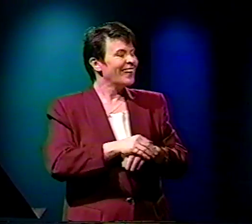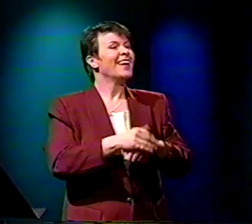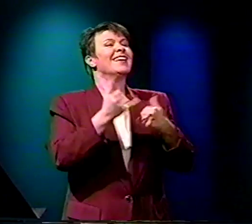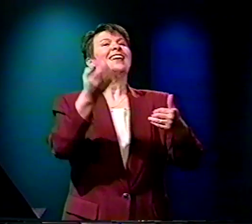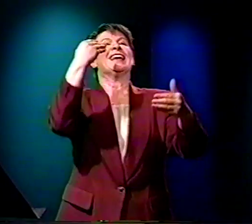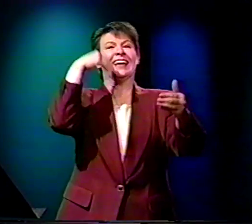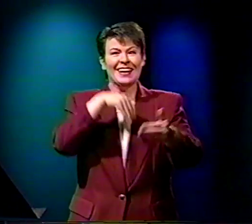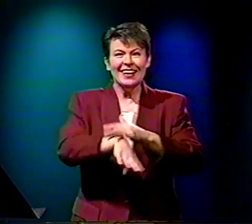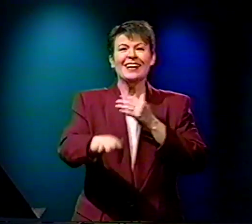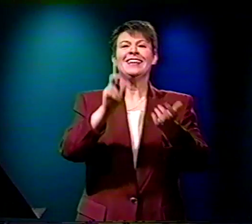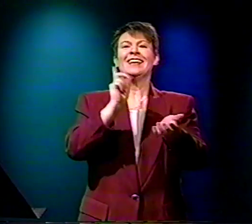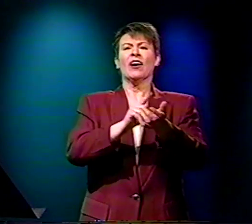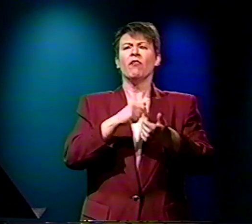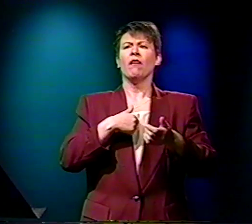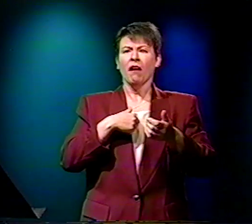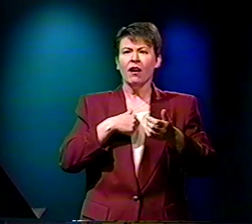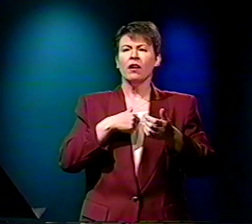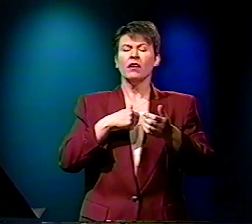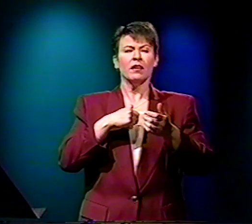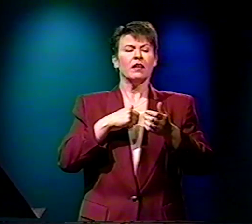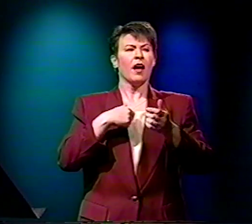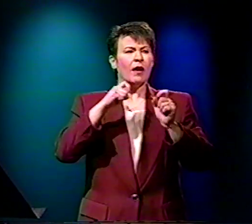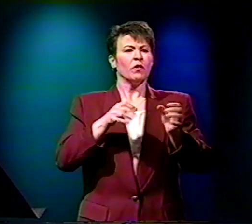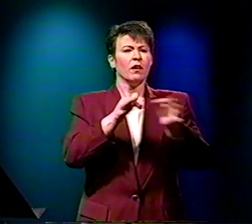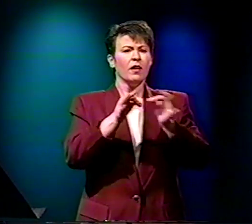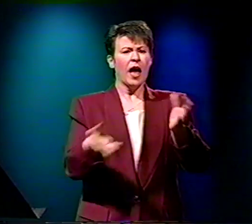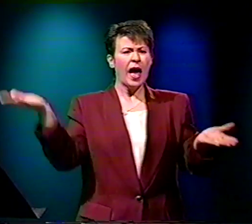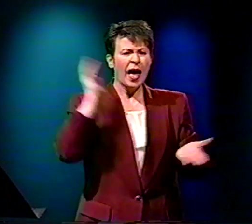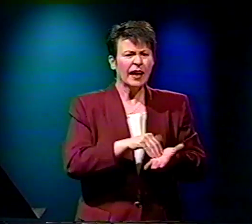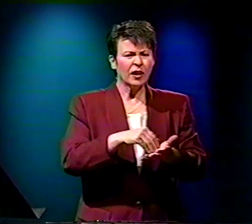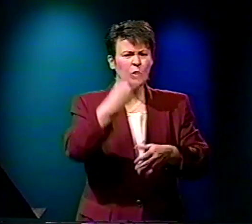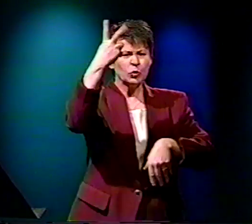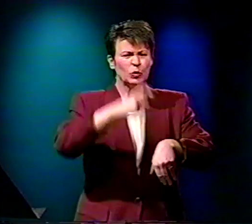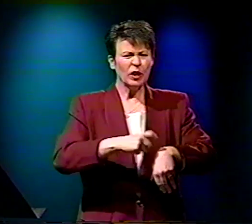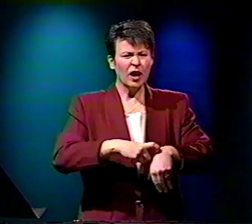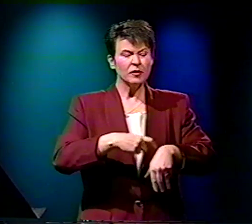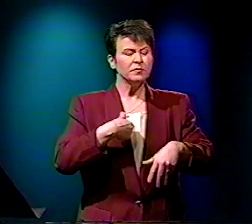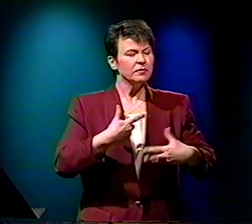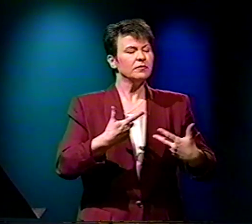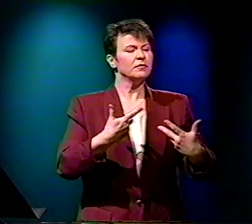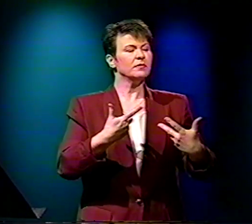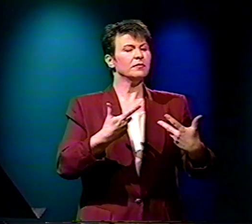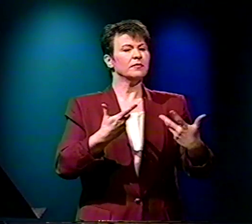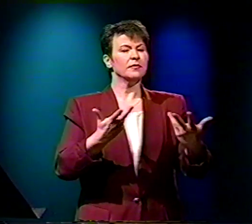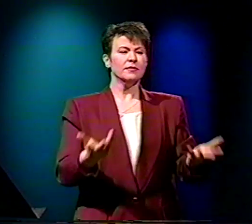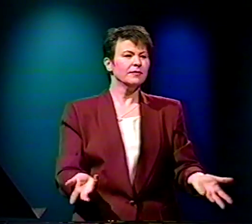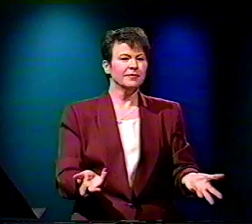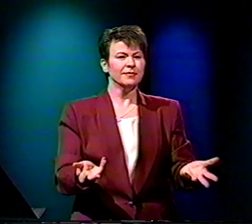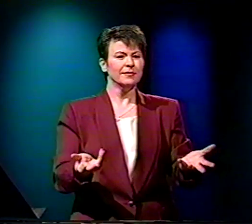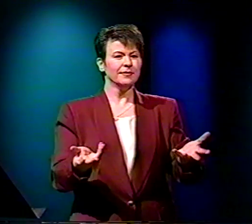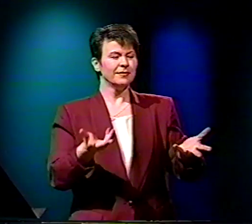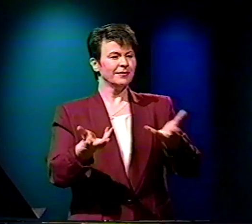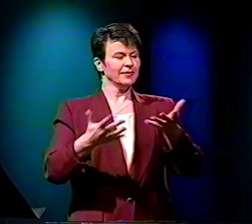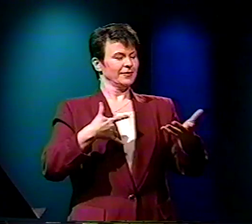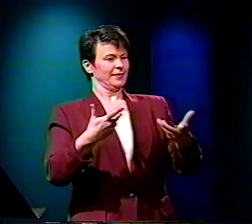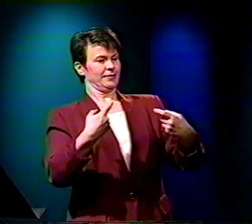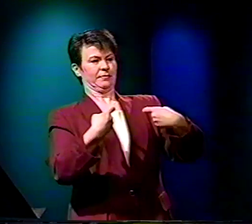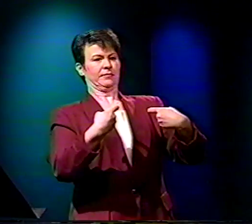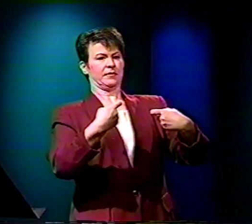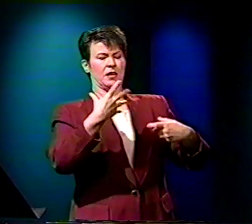reason, and the interpreter understands, but once they get into the doctor's office, then the deaf person feels like, I have to explain this again? I just explained it. It feels redundant